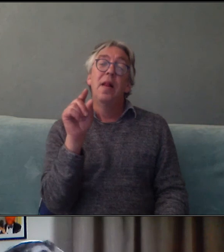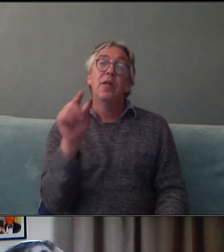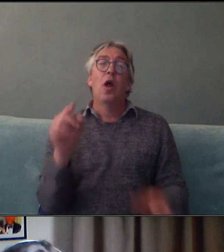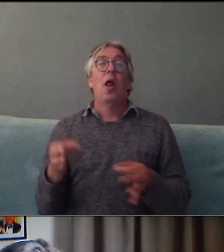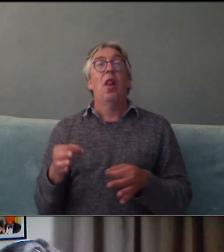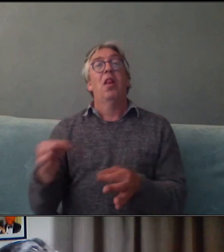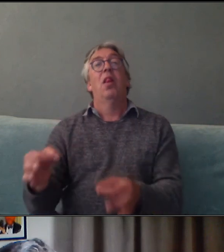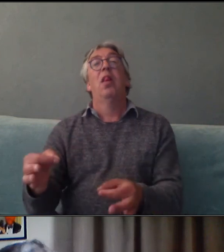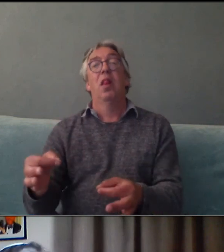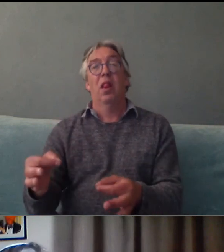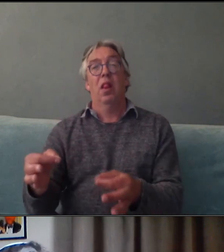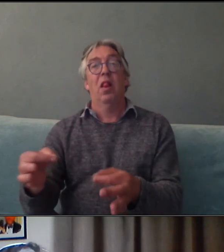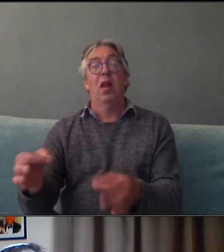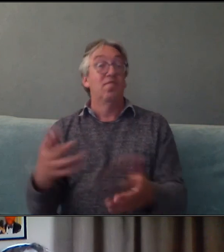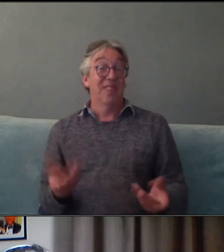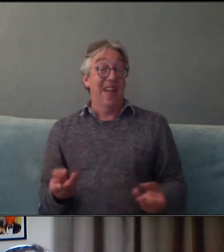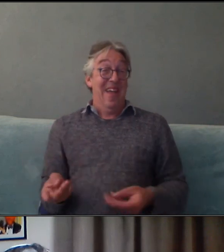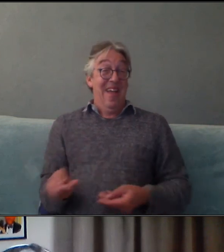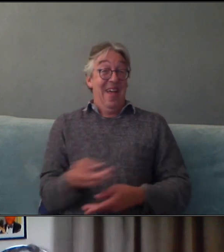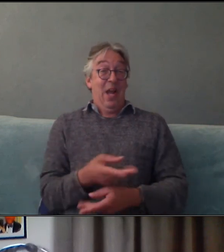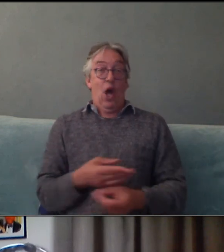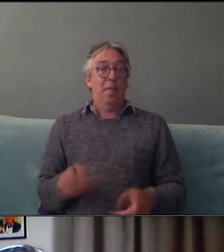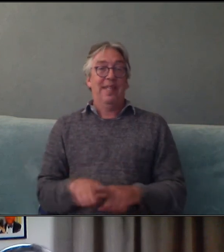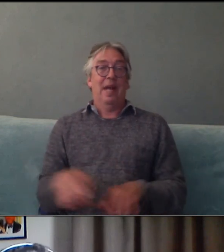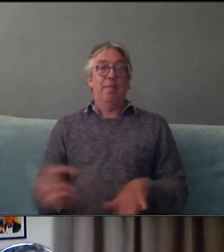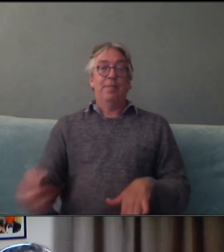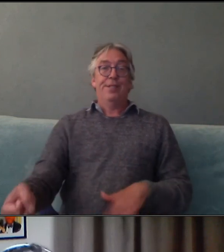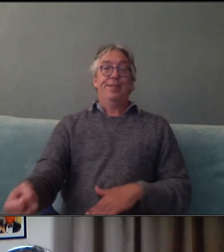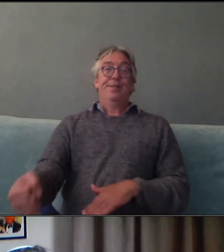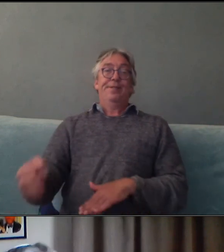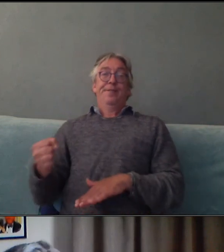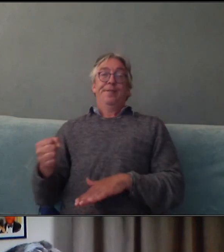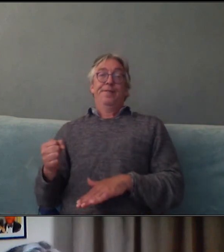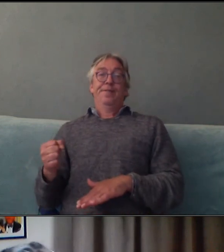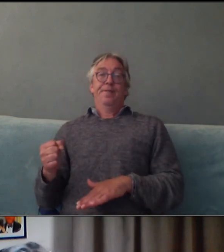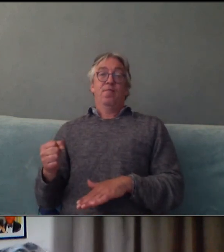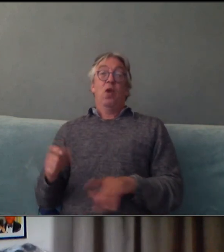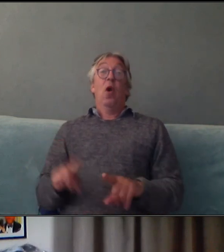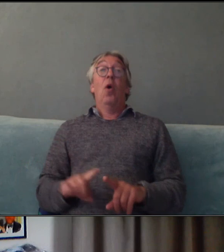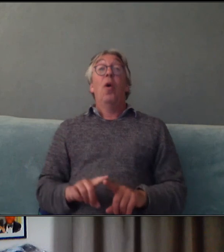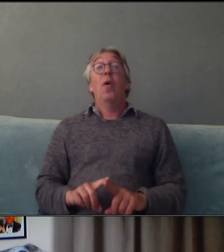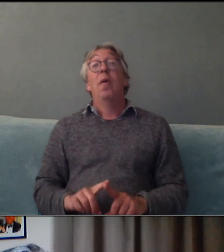whole economy, but through this model, we were